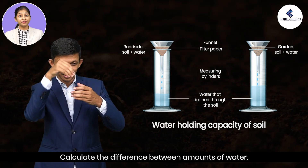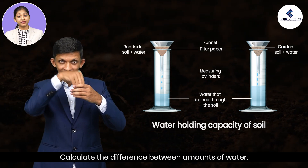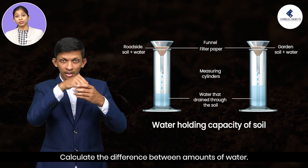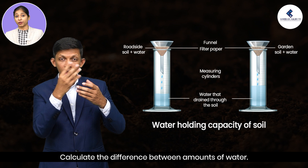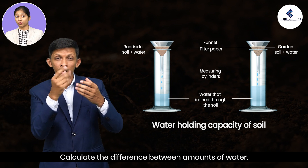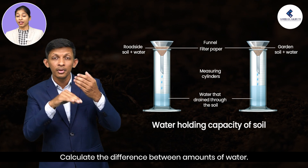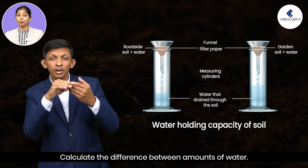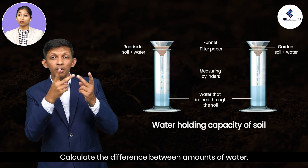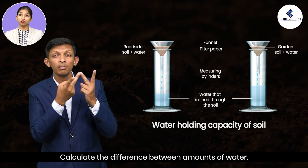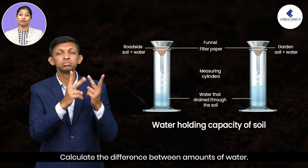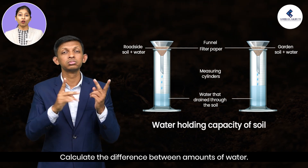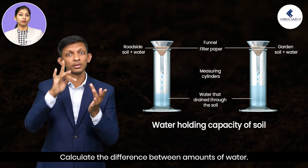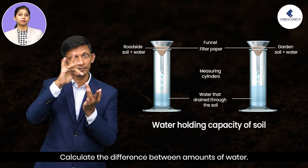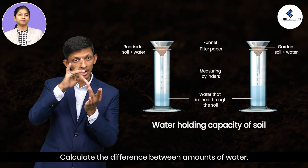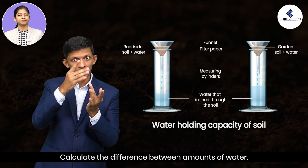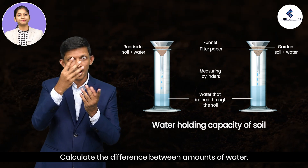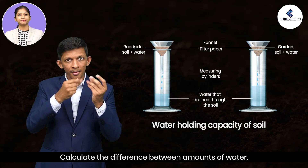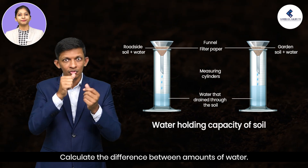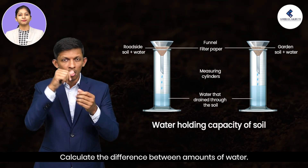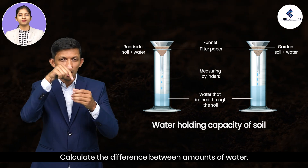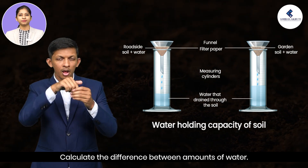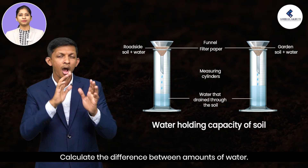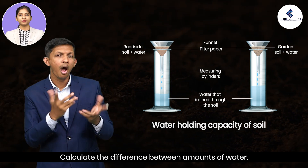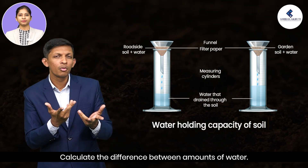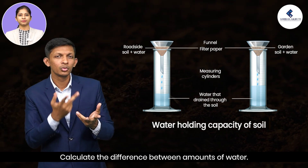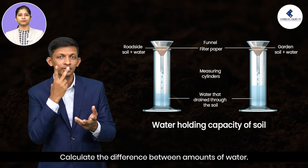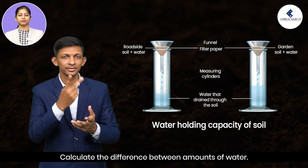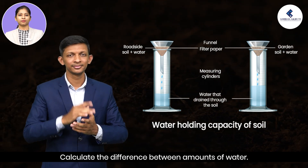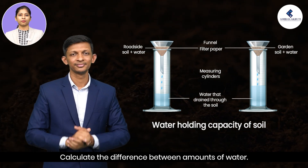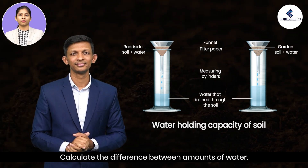Calculate the difference between amounts of water.